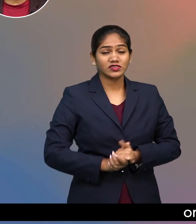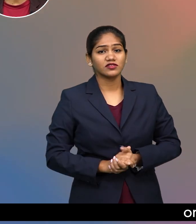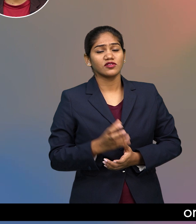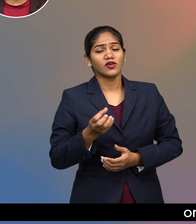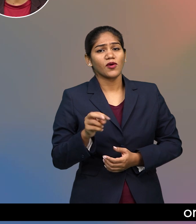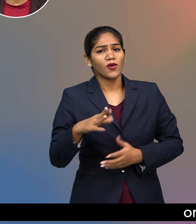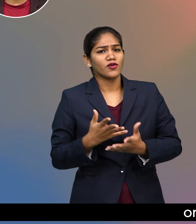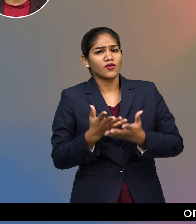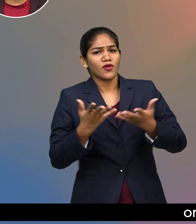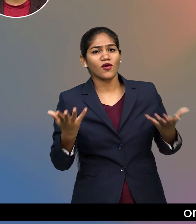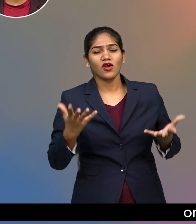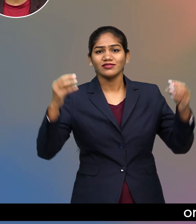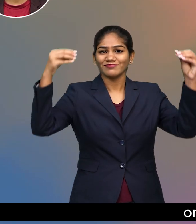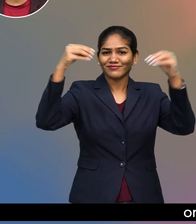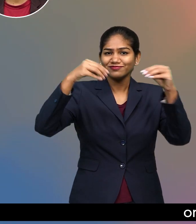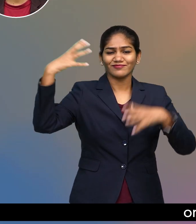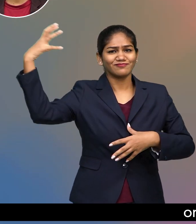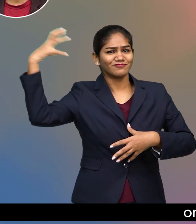or weather forces.